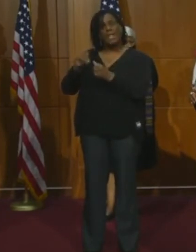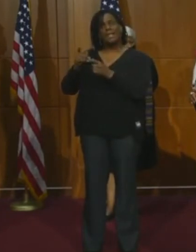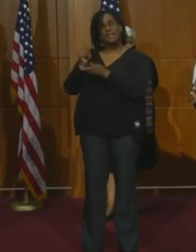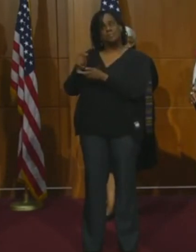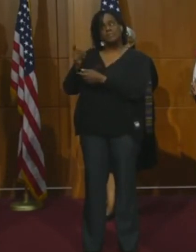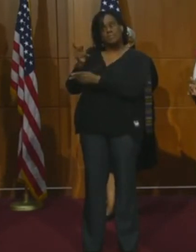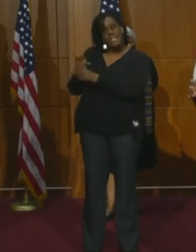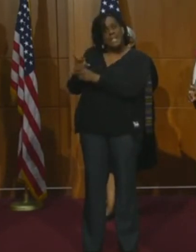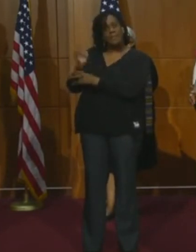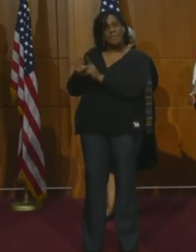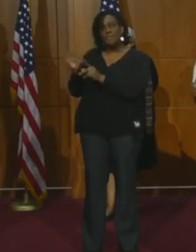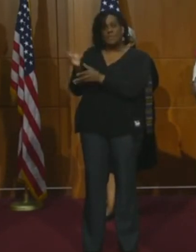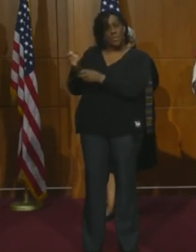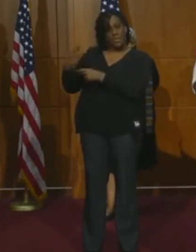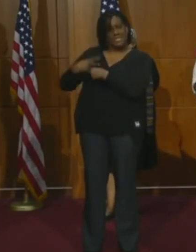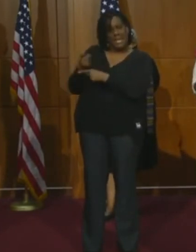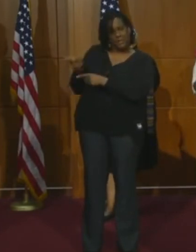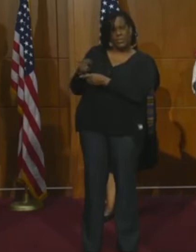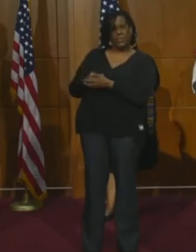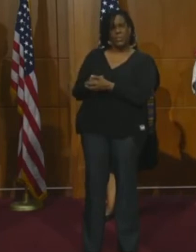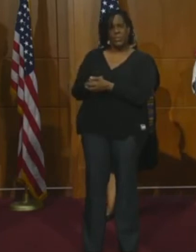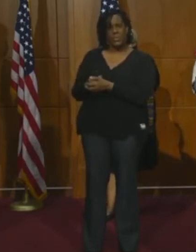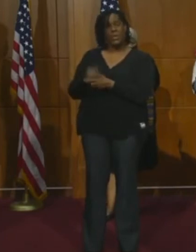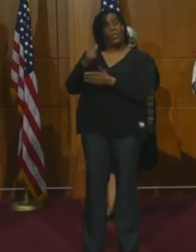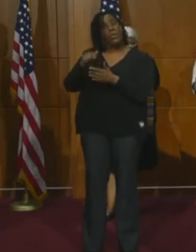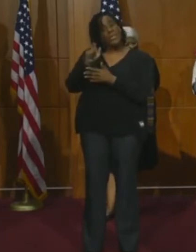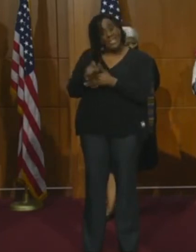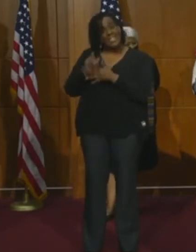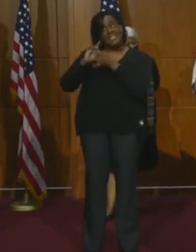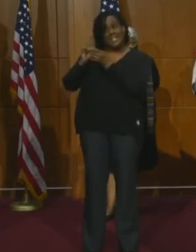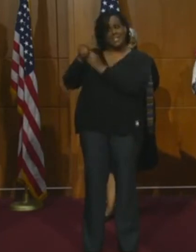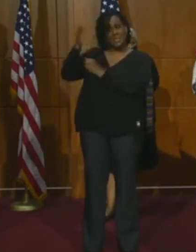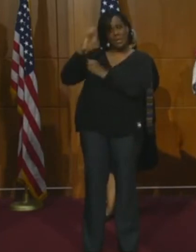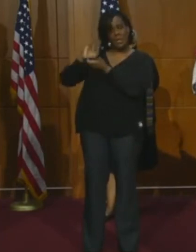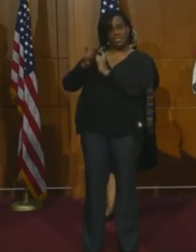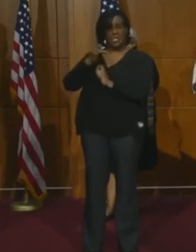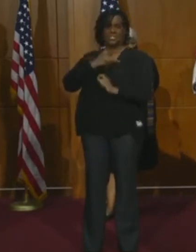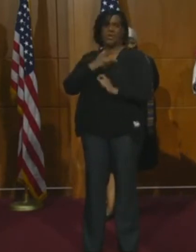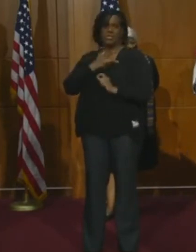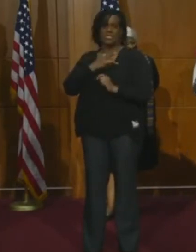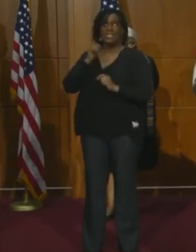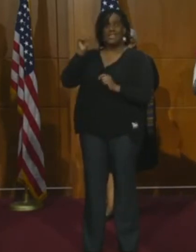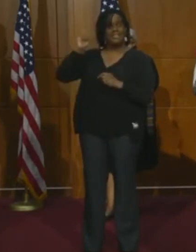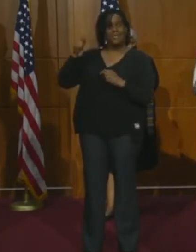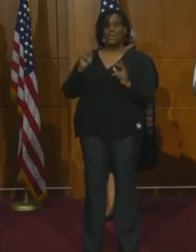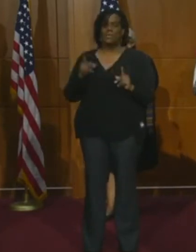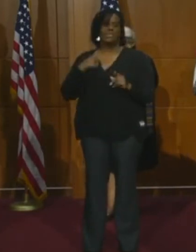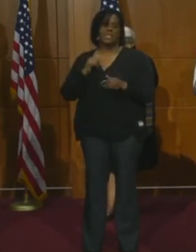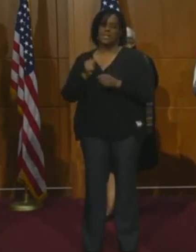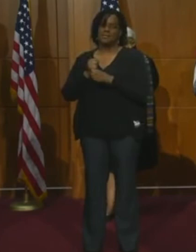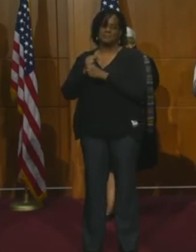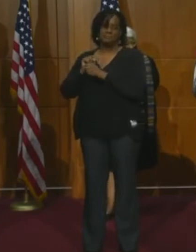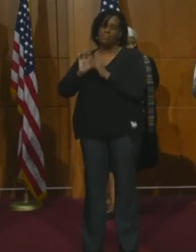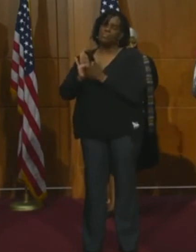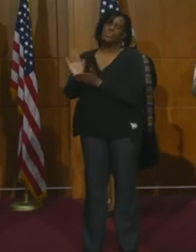treated. And what we need is an encounter with the Almighty to change the hearts of individuals. He is the only one that can drive out